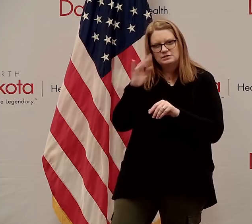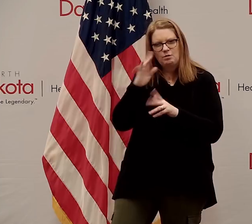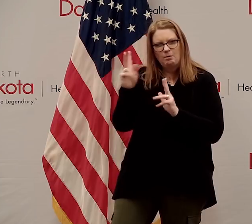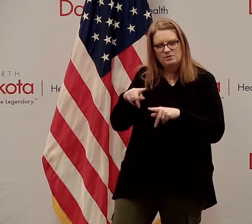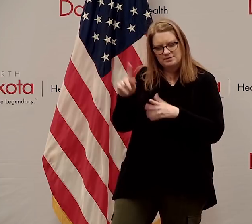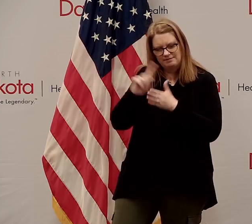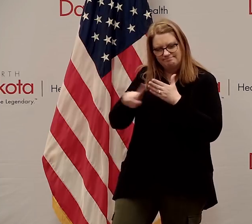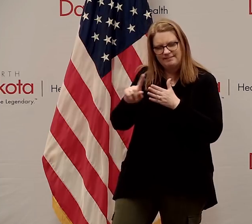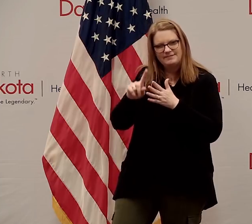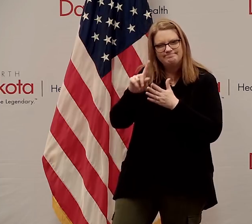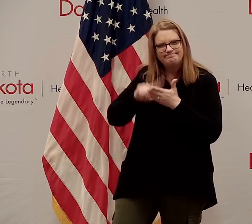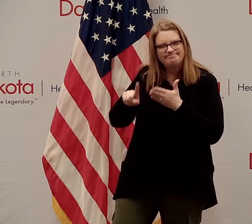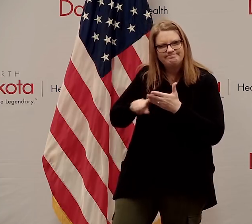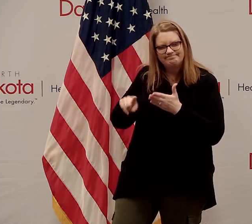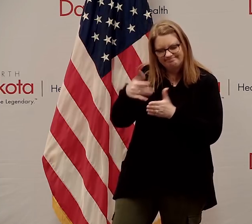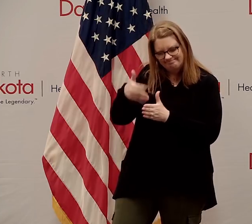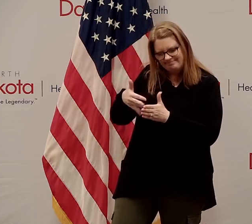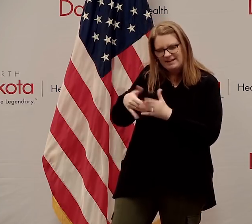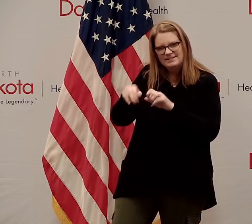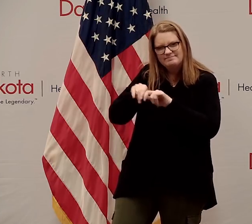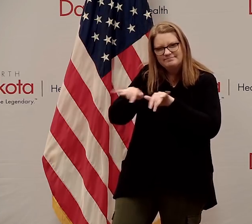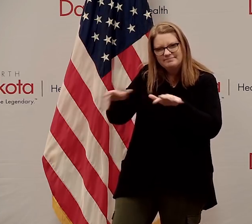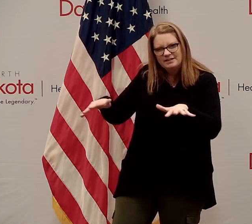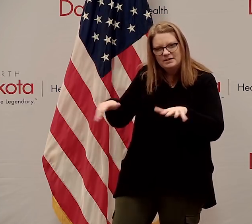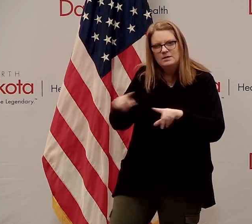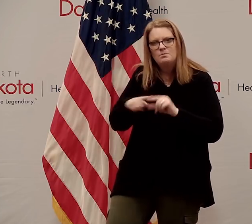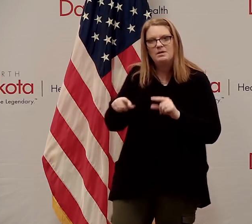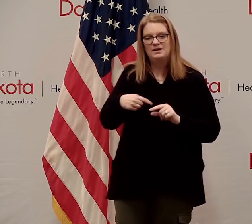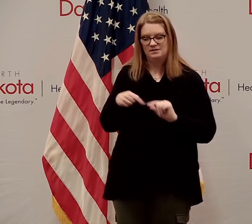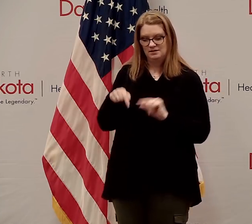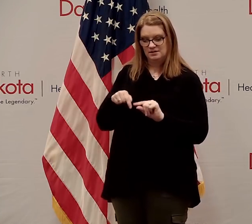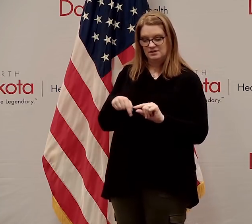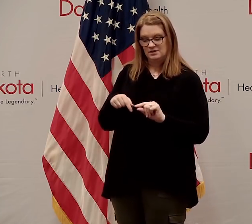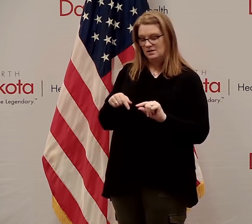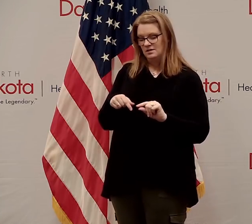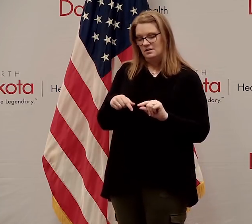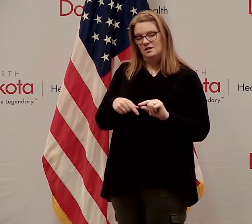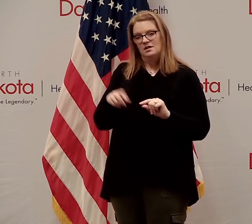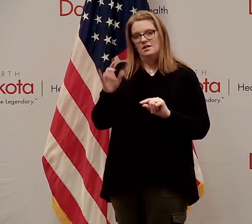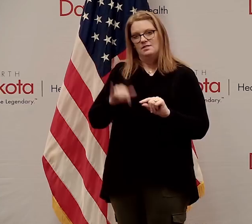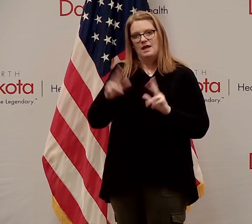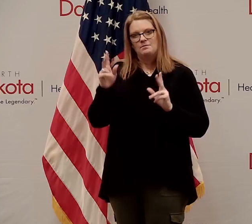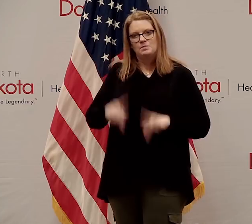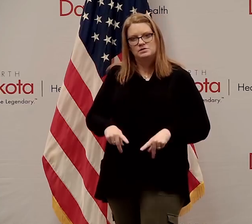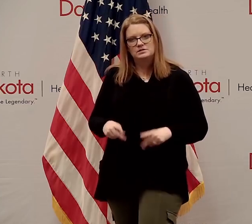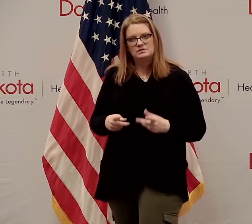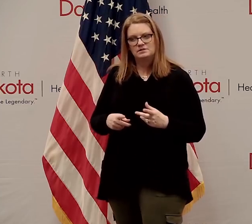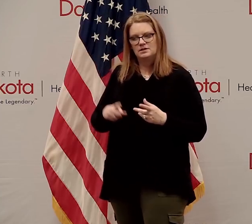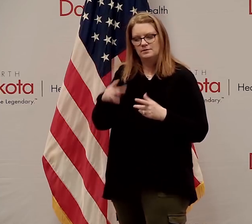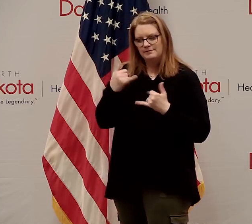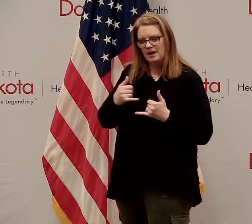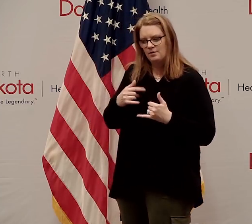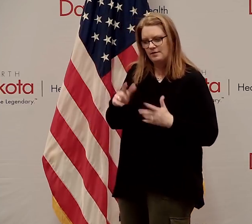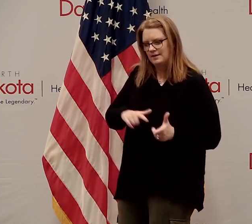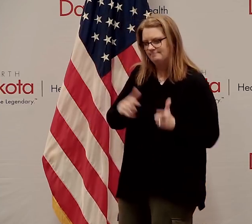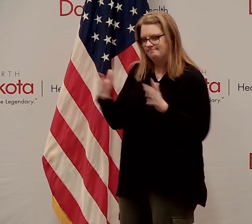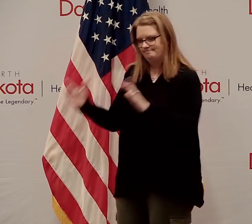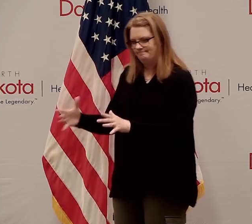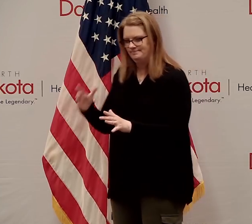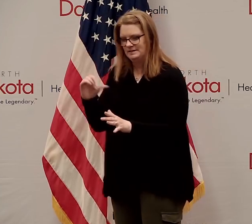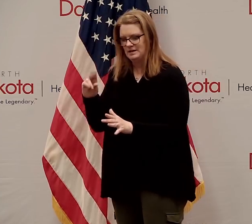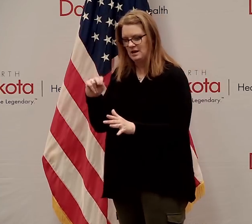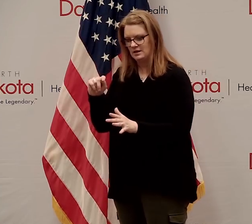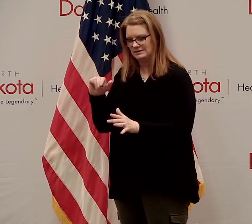generally done by talking to people over the phone, because you're trying to keep the physical distance, and it's done in an interview